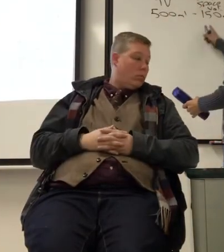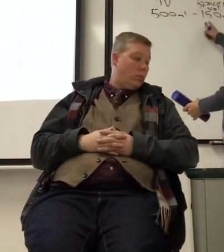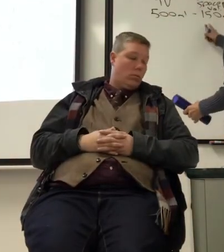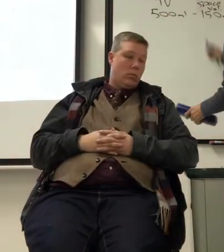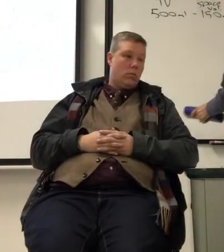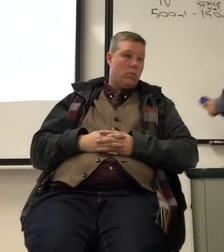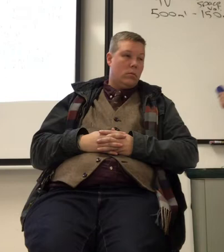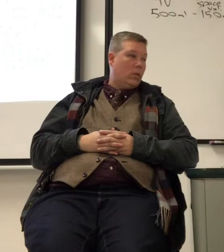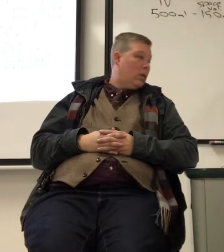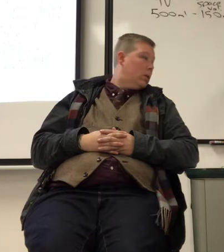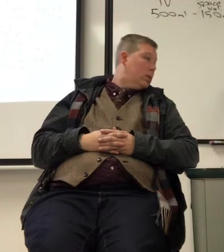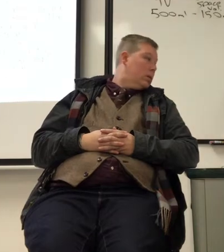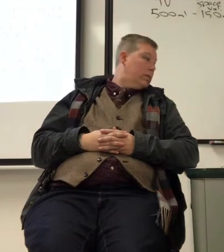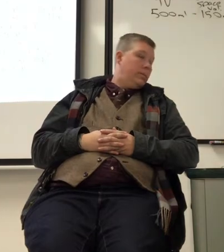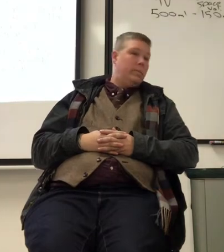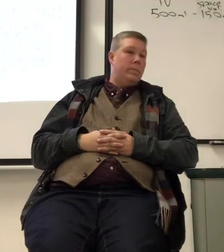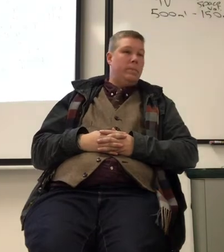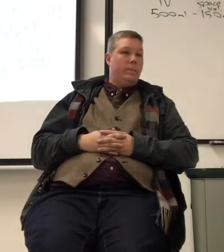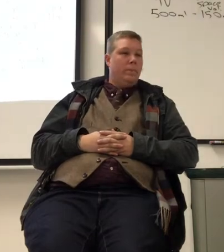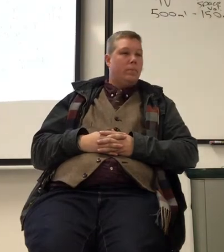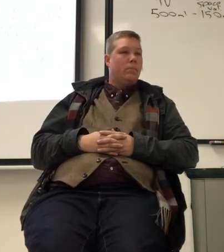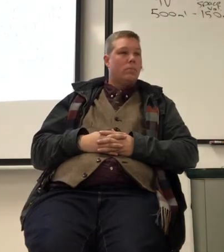well, I won't even erase that.